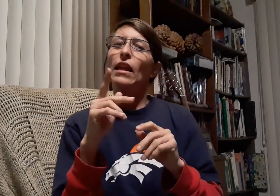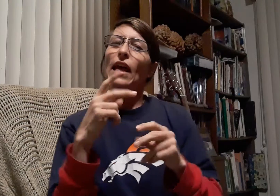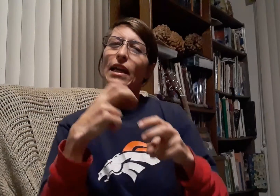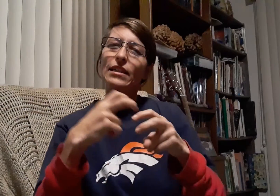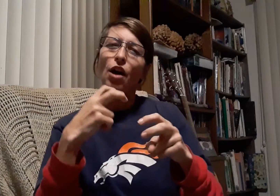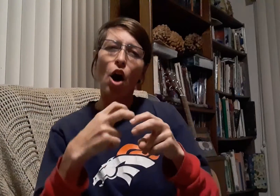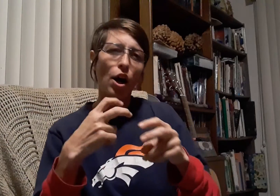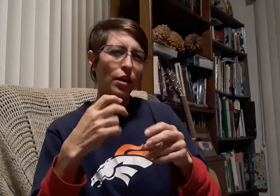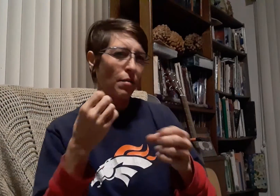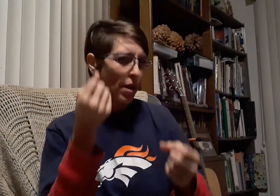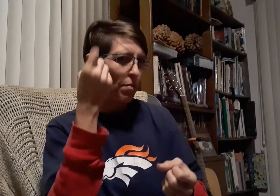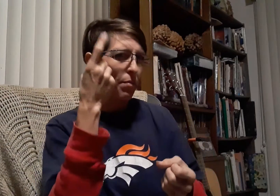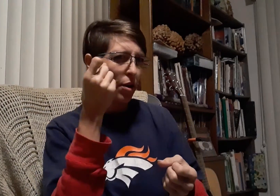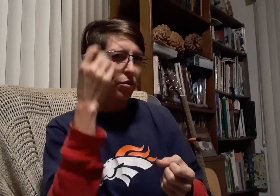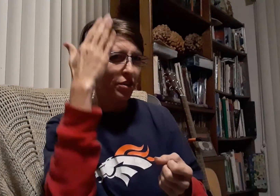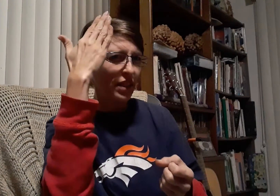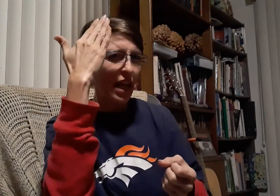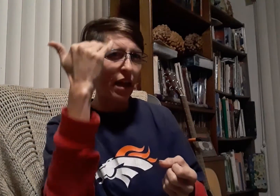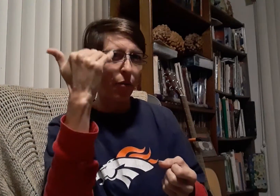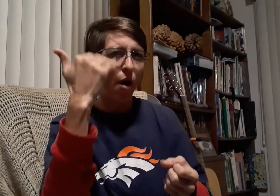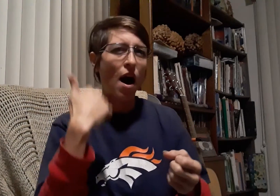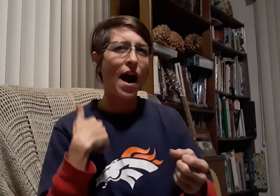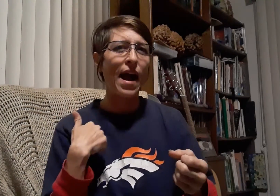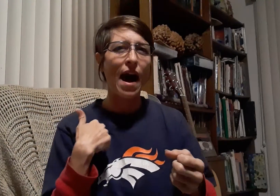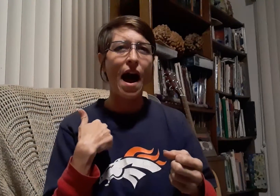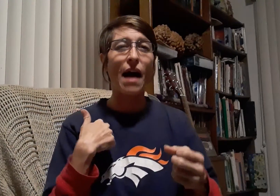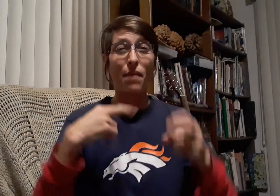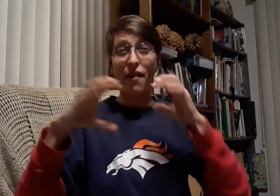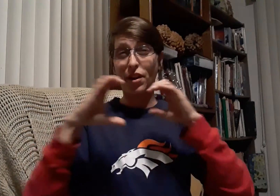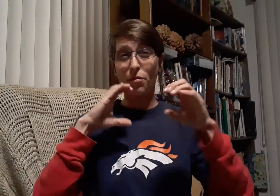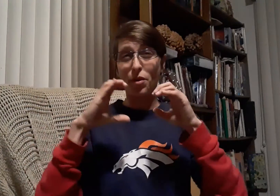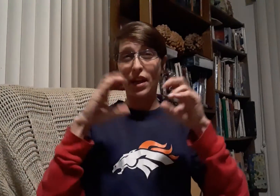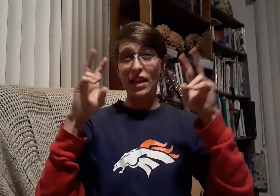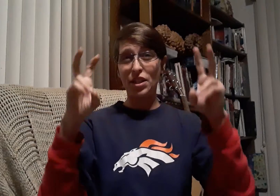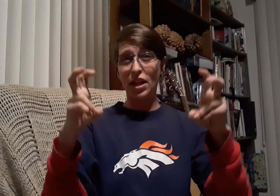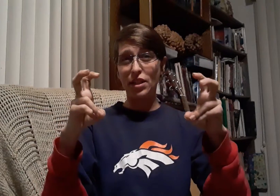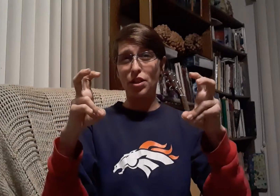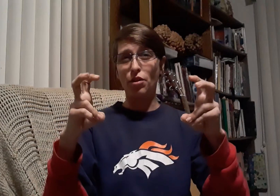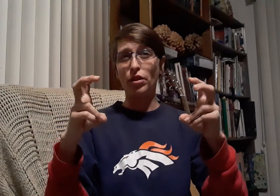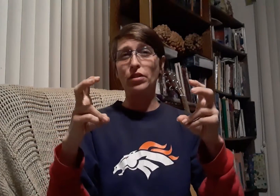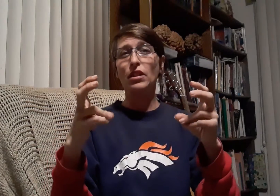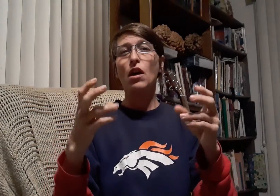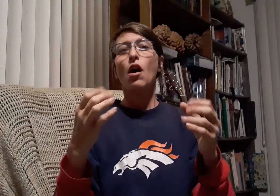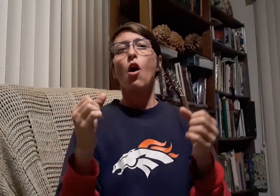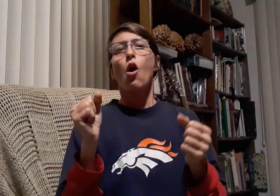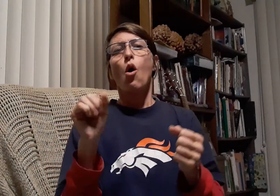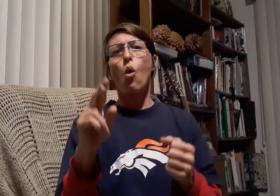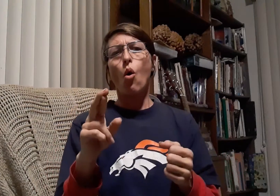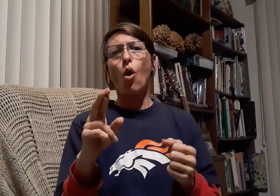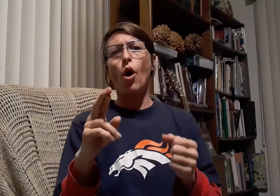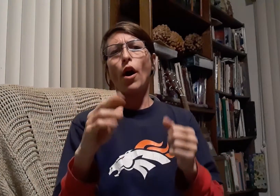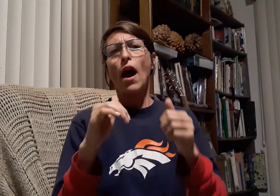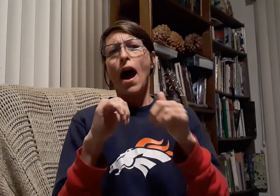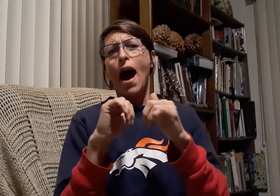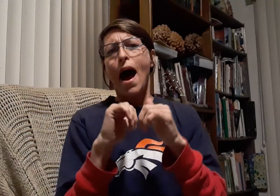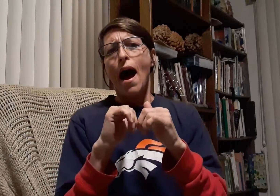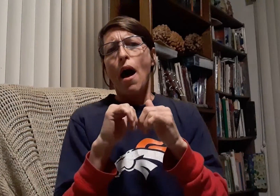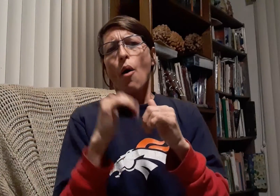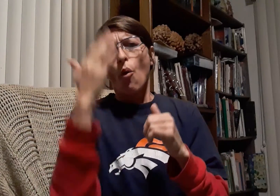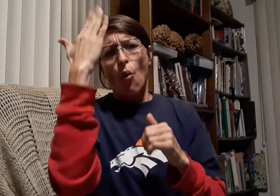Like, it's hard to make people understand why I'm having communication issues, or why